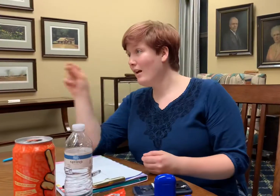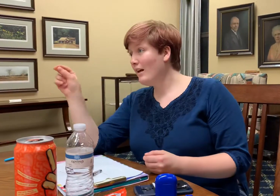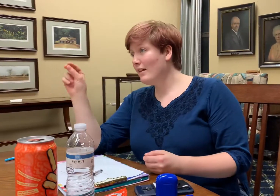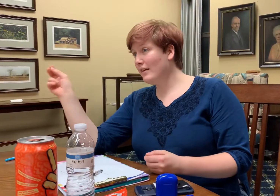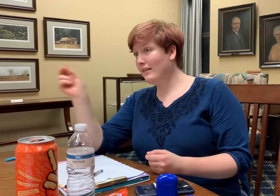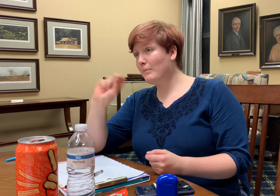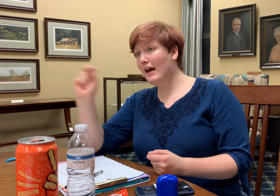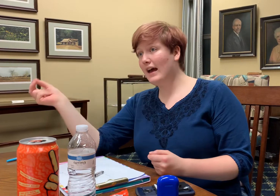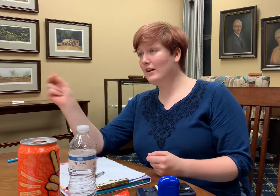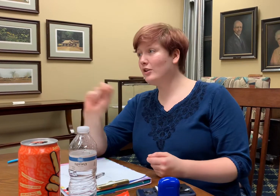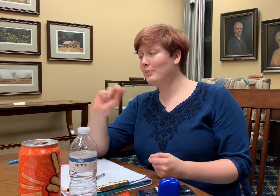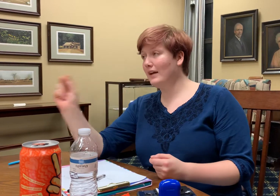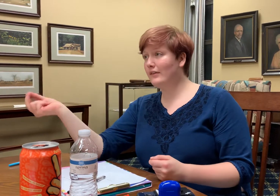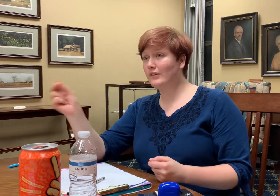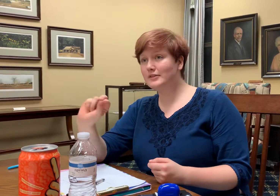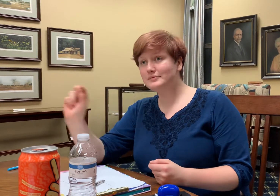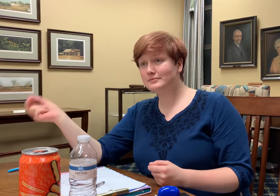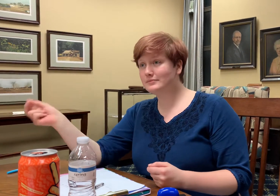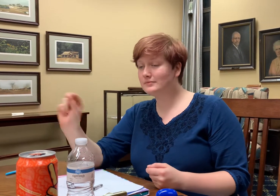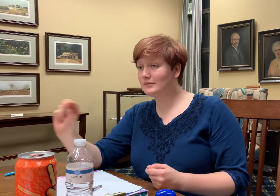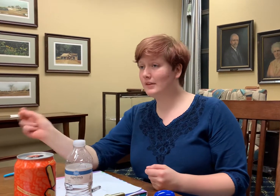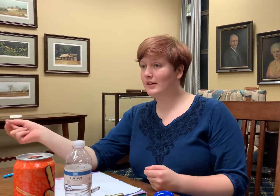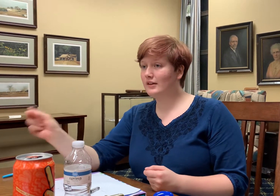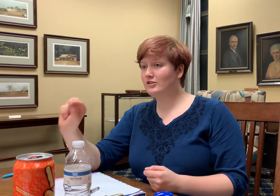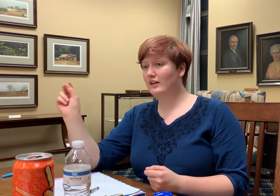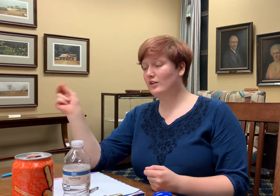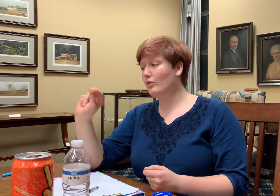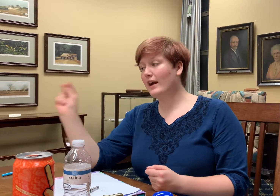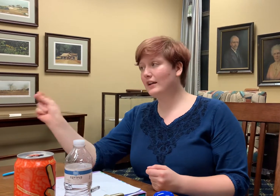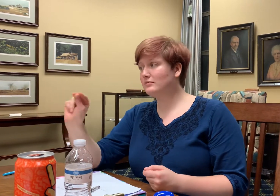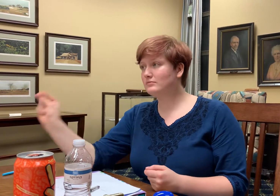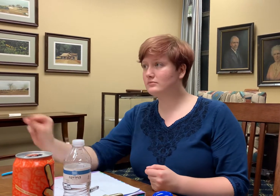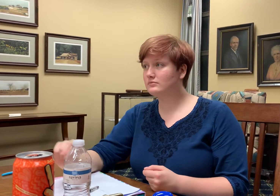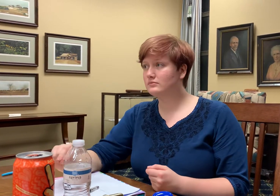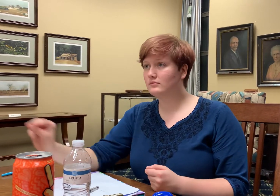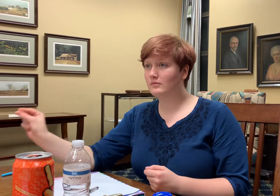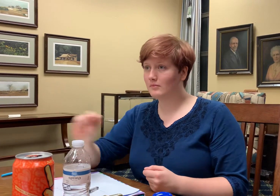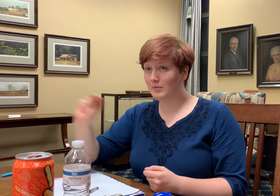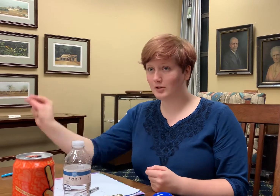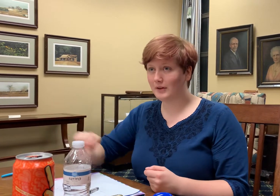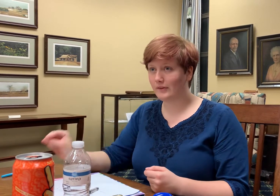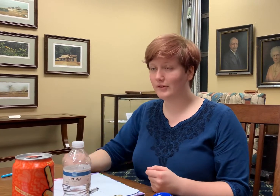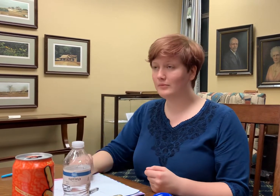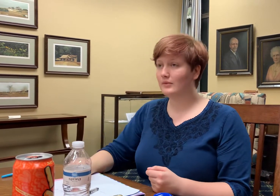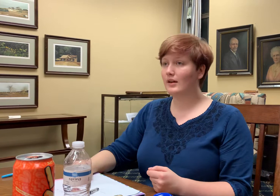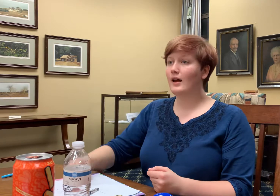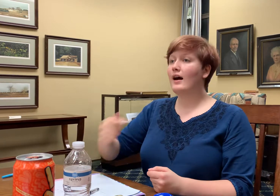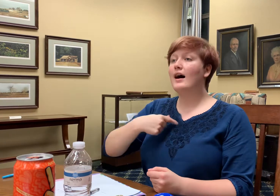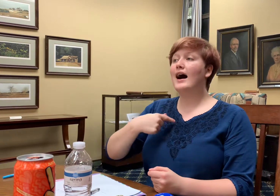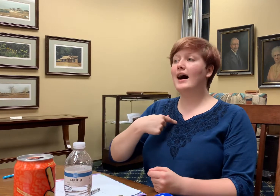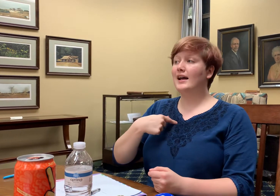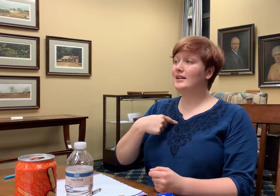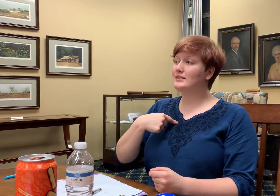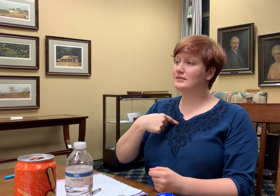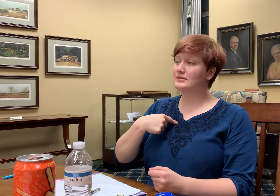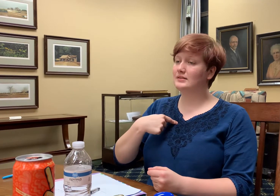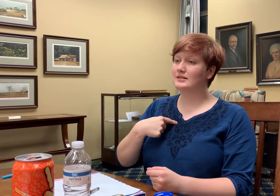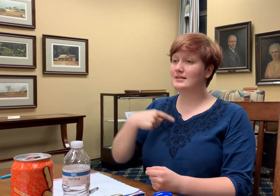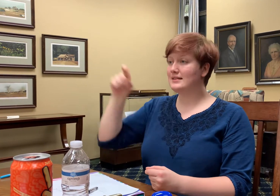This is pen or pencil. Like you're writing. Pen or pencil. I